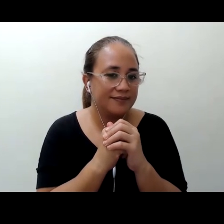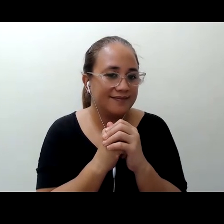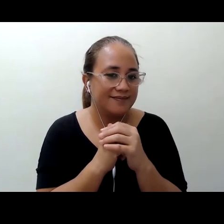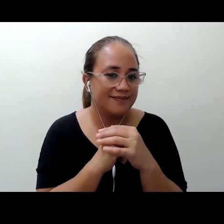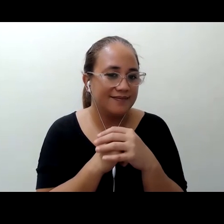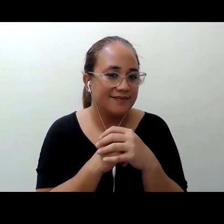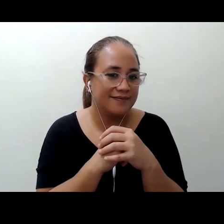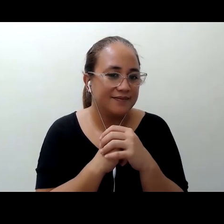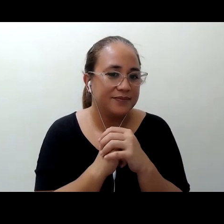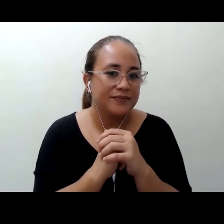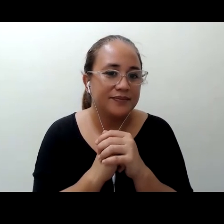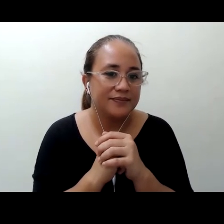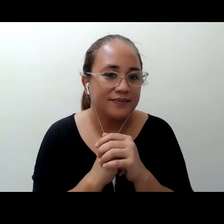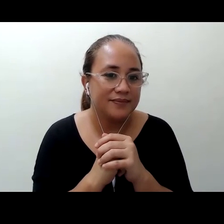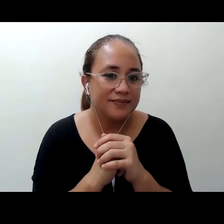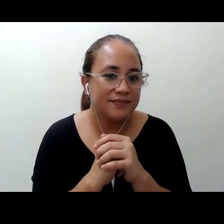then